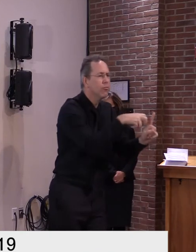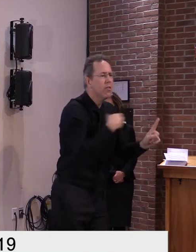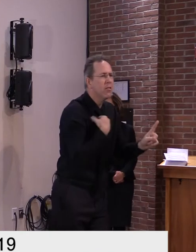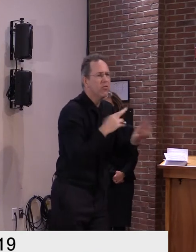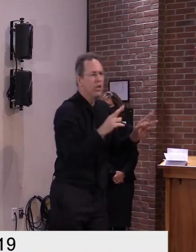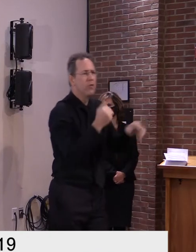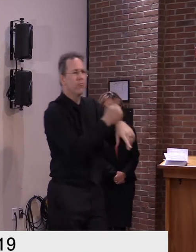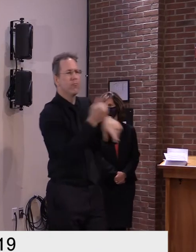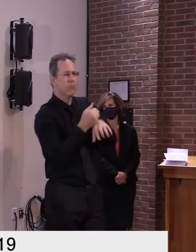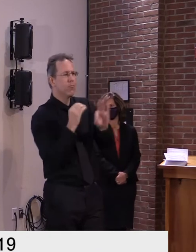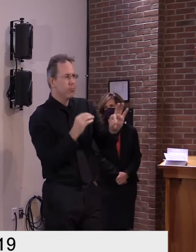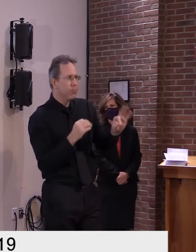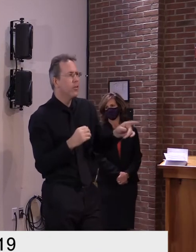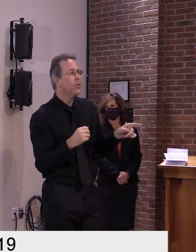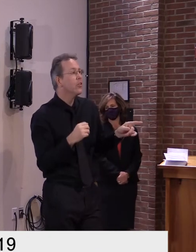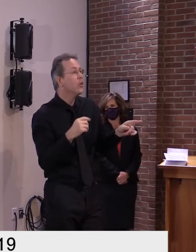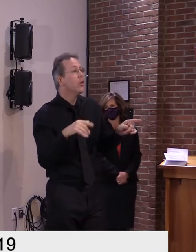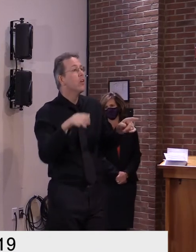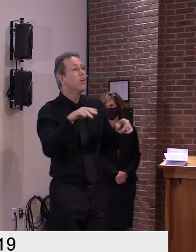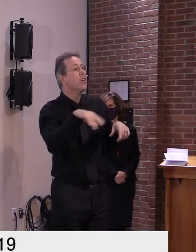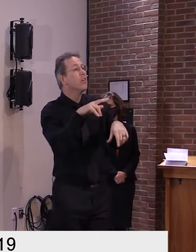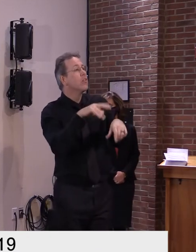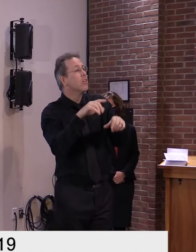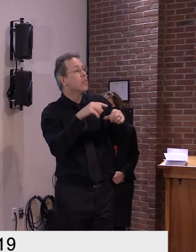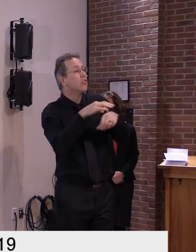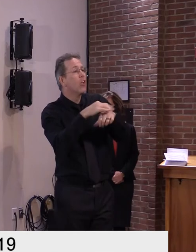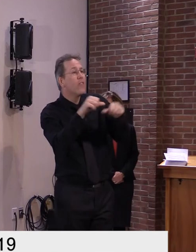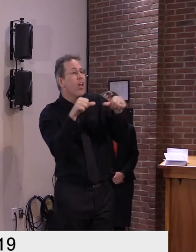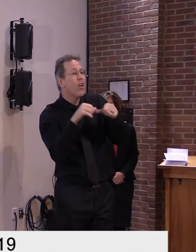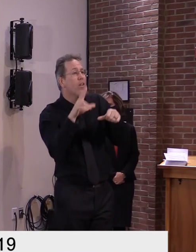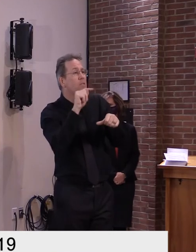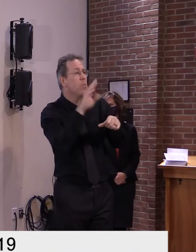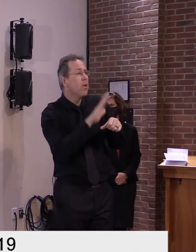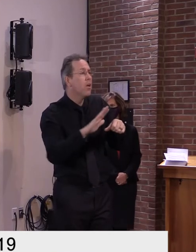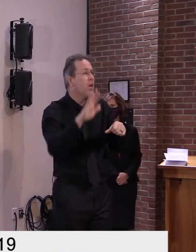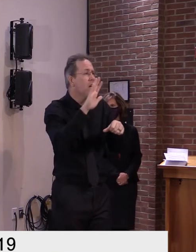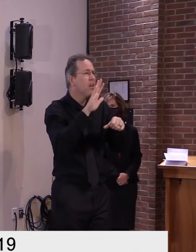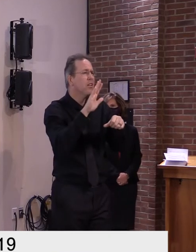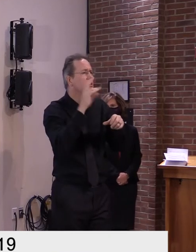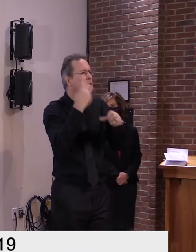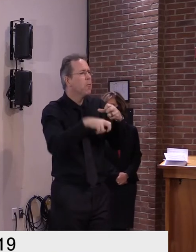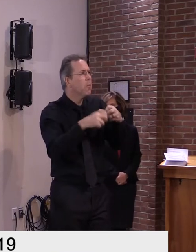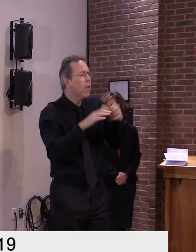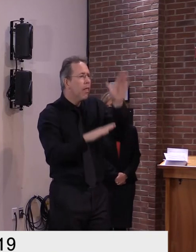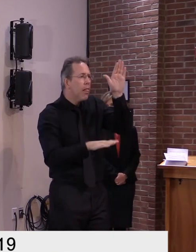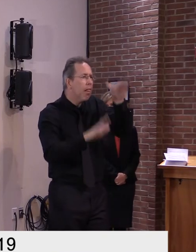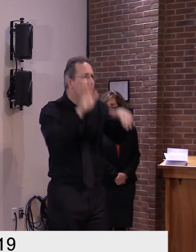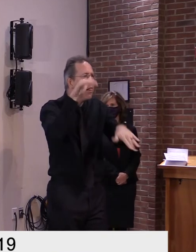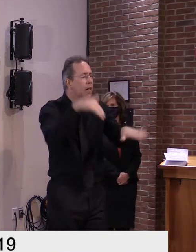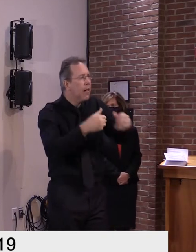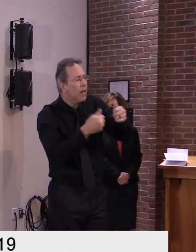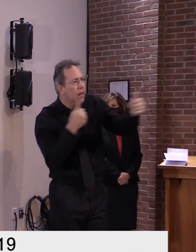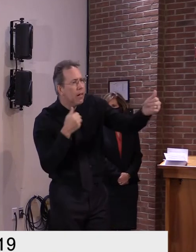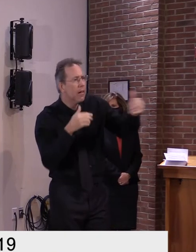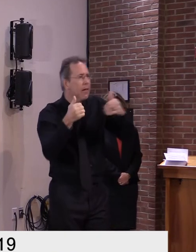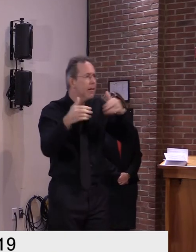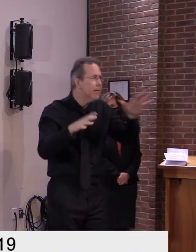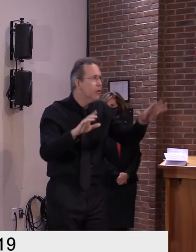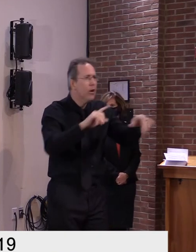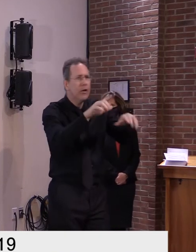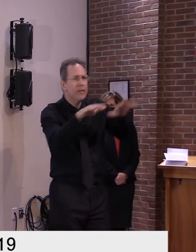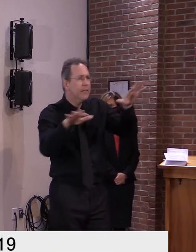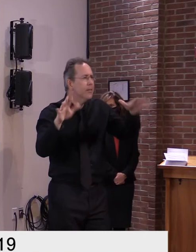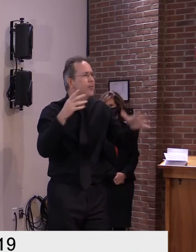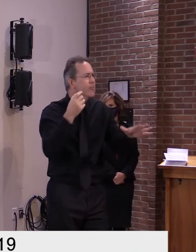unique length of the counties, specifically Essex, and the interactions with